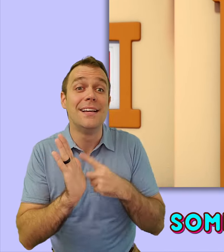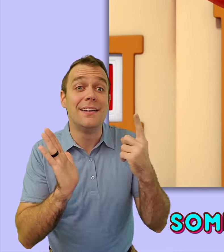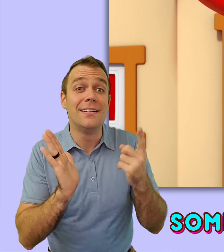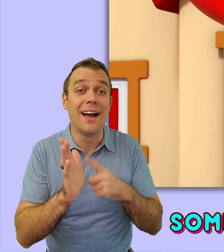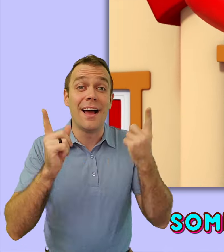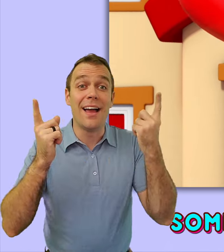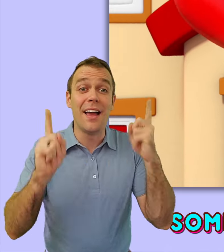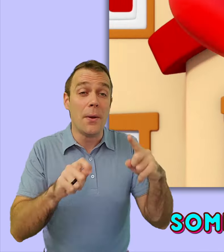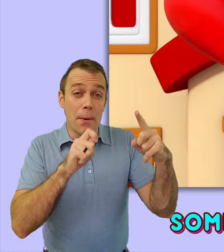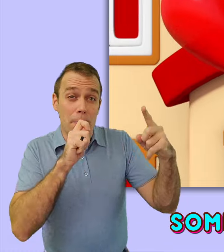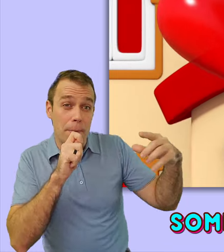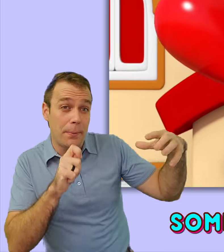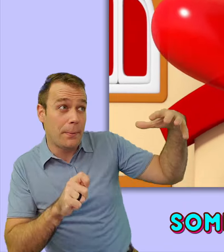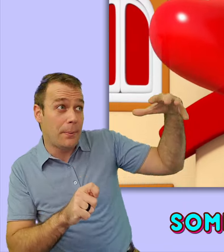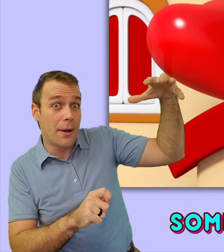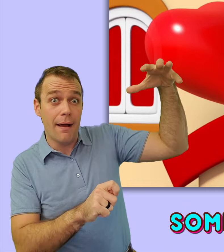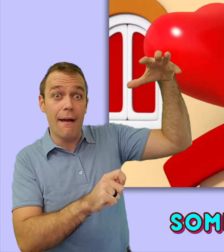Sometimes we fly balloons.